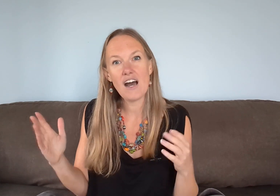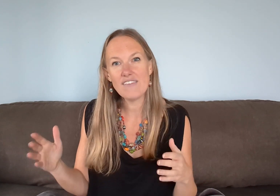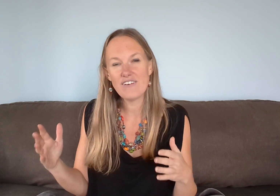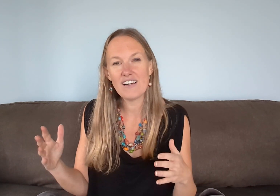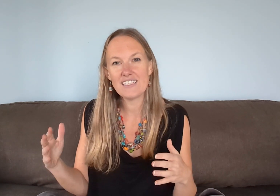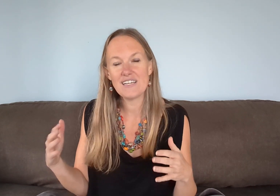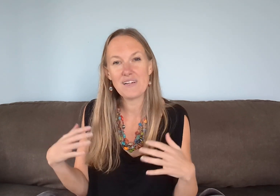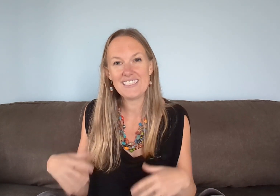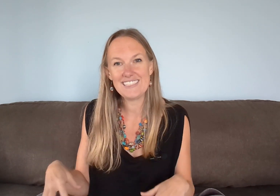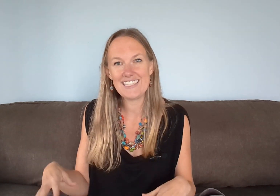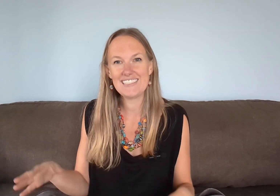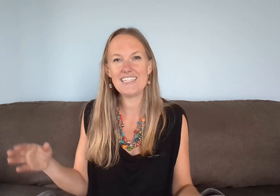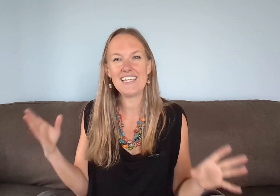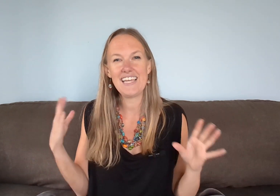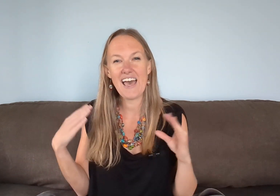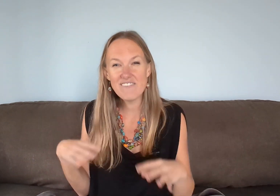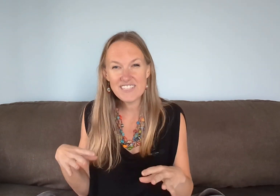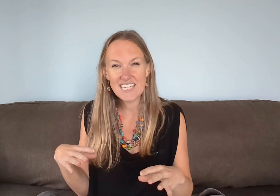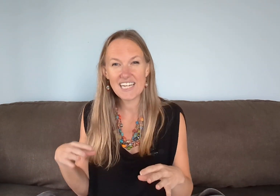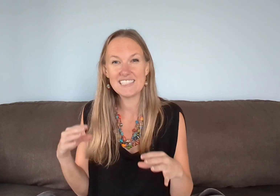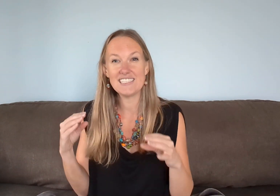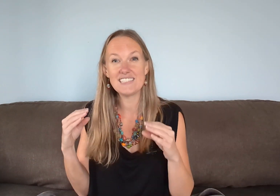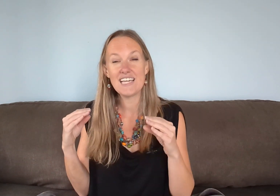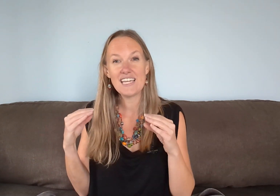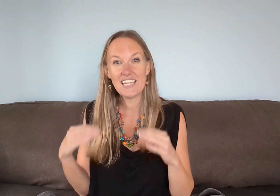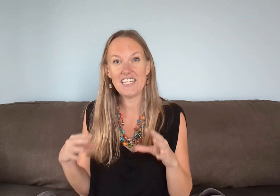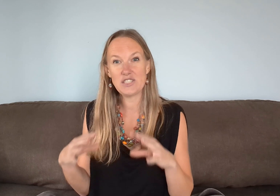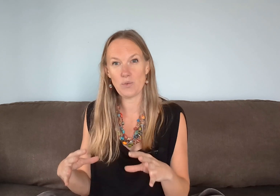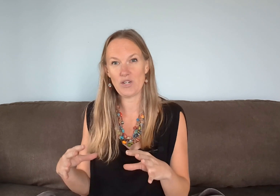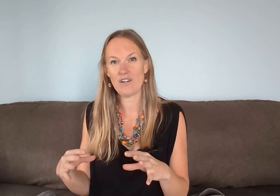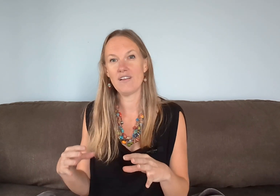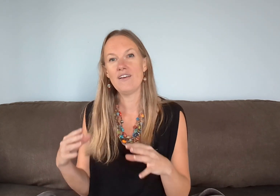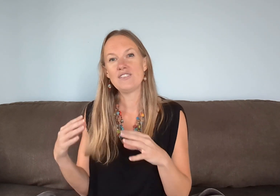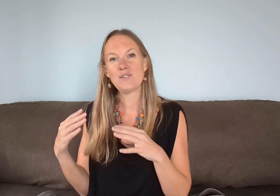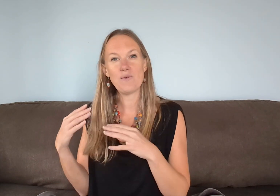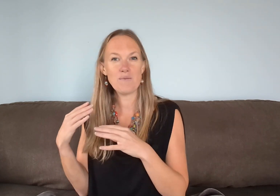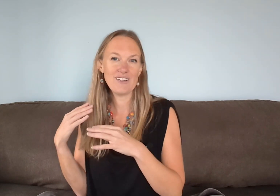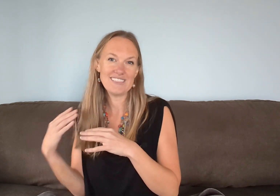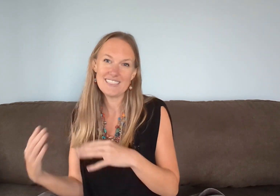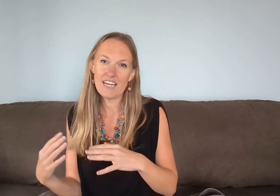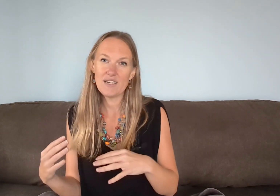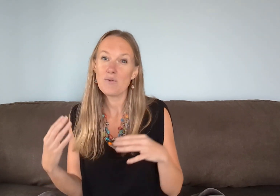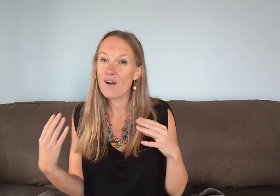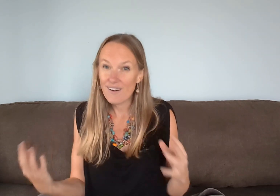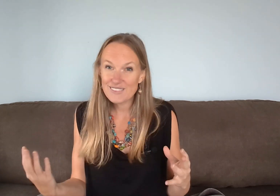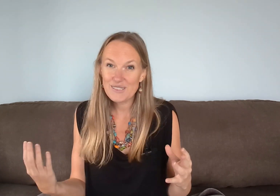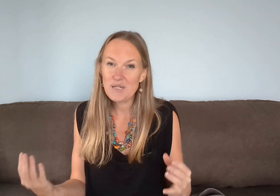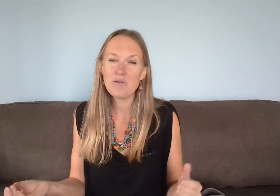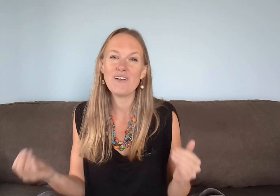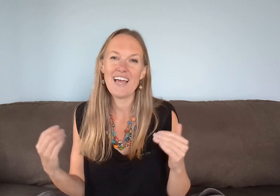I find that when he sings it, he emphasizes each word. So when we're going to sign it, we're also going to put